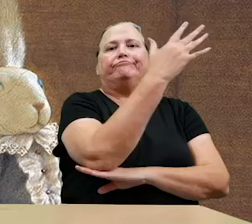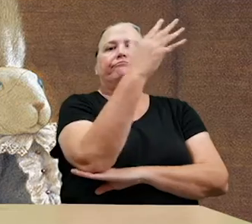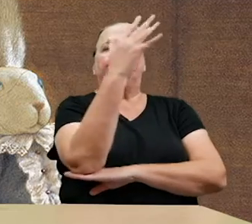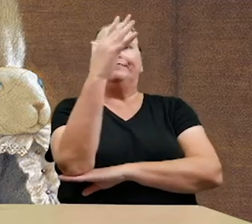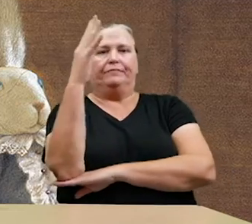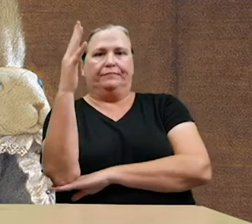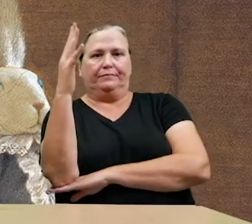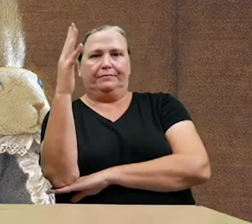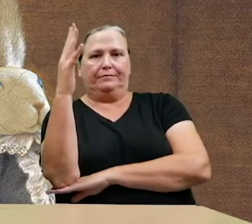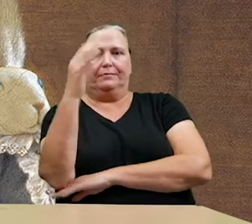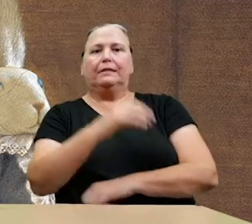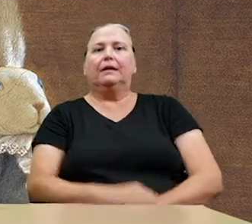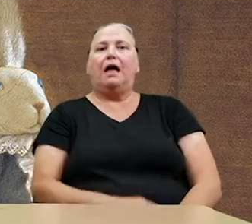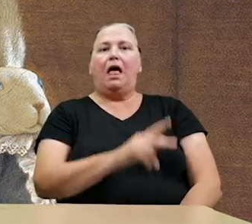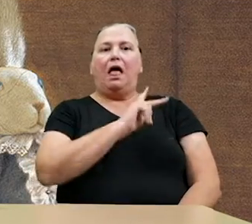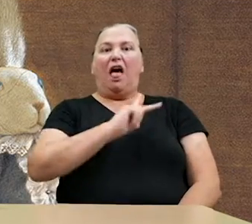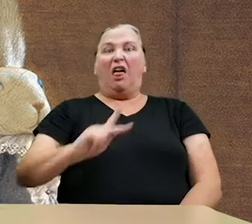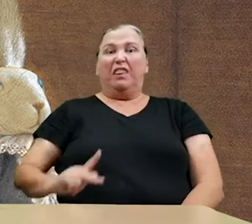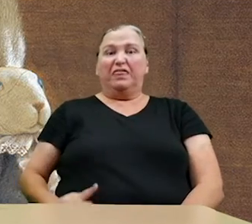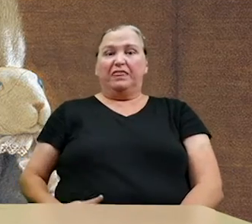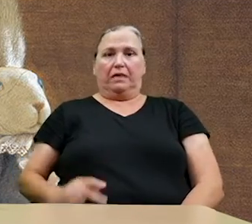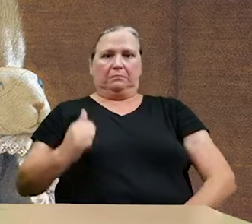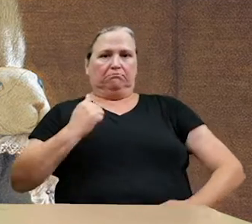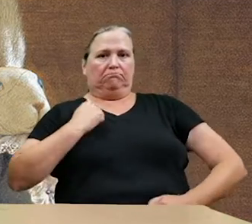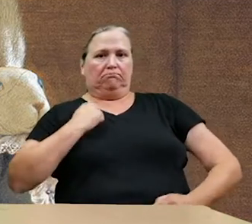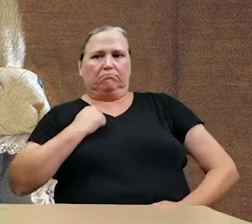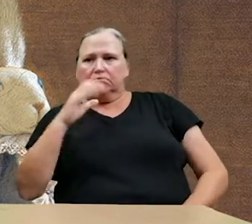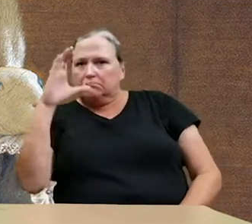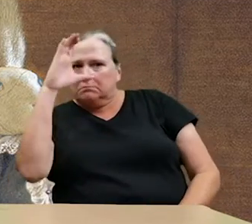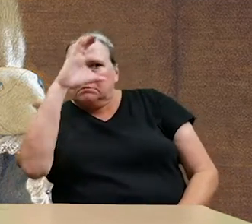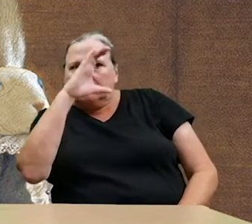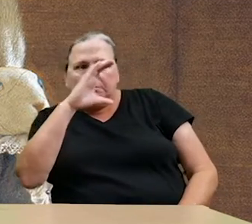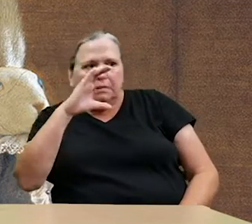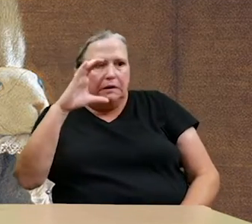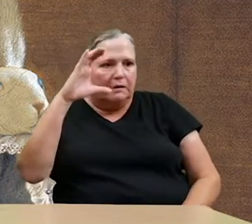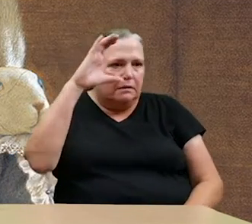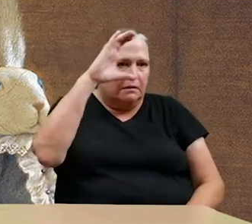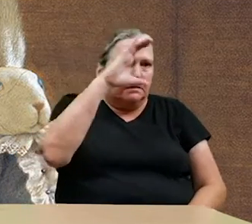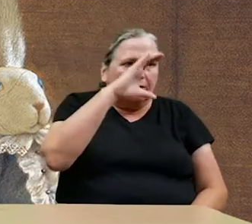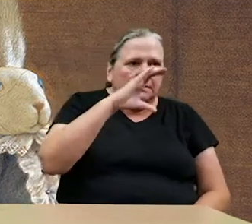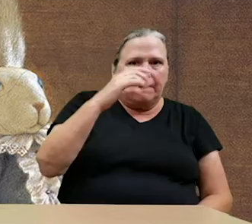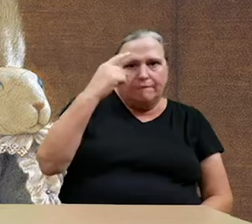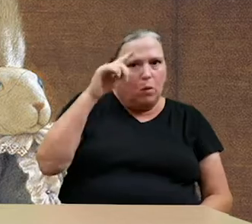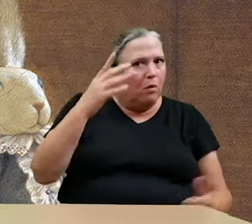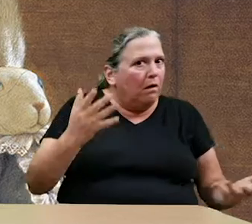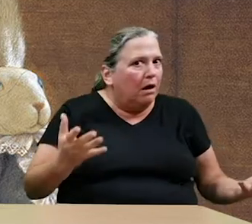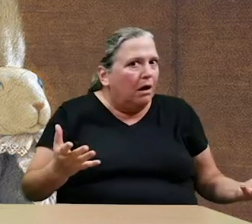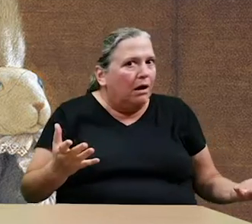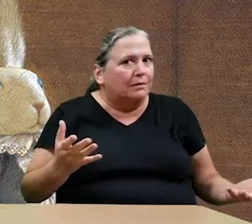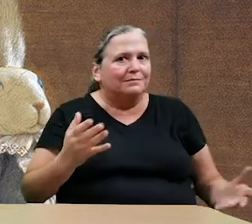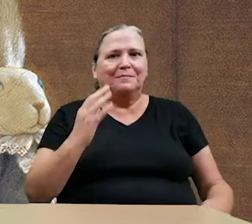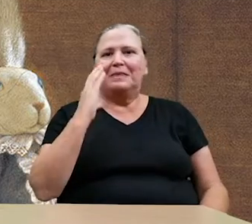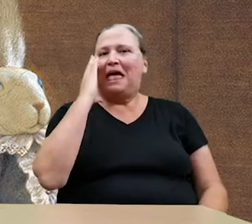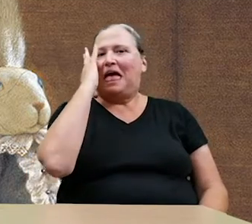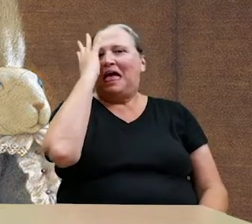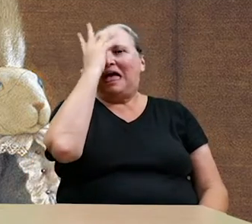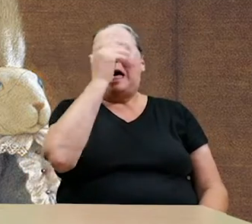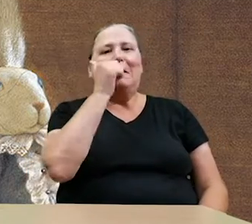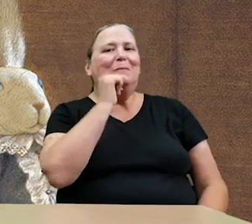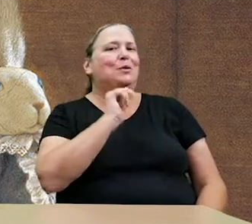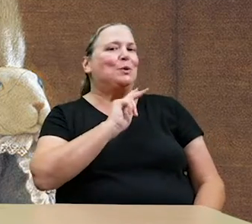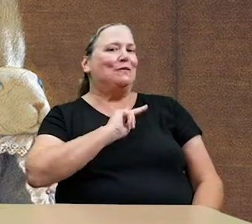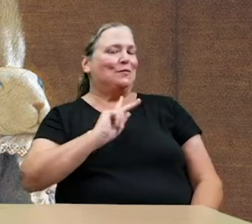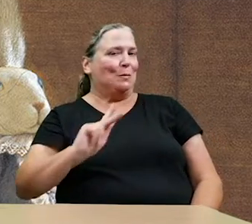forest. The king's men were in the forest too, and what were they looking for? A beautiful